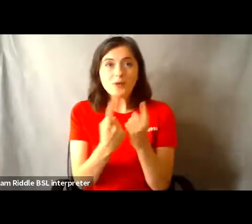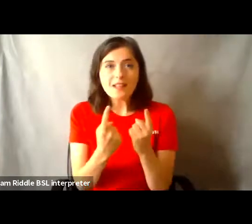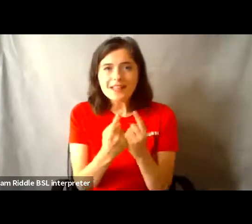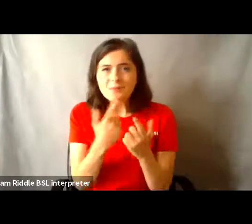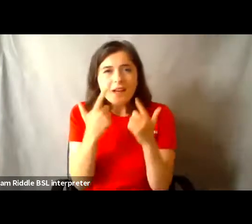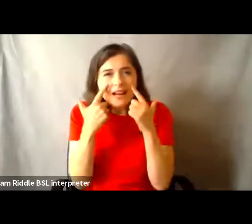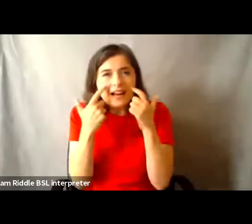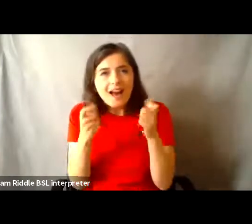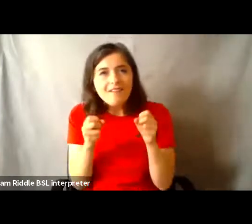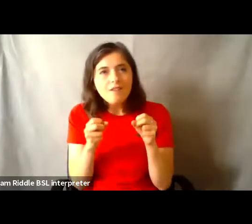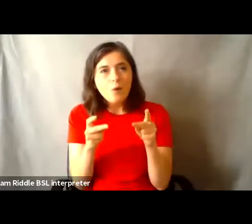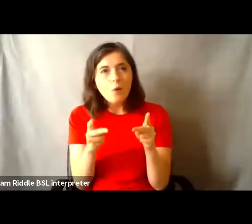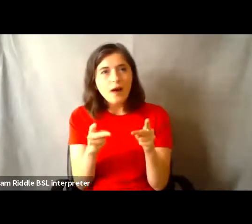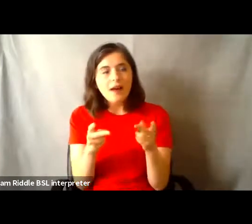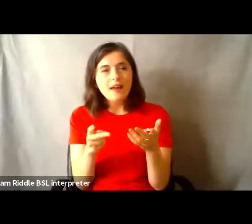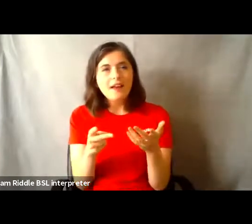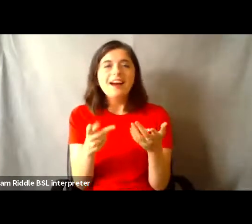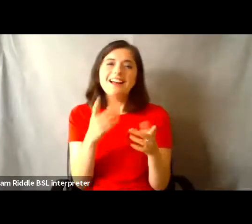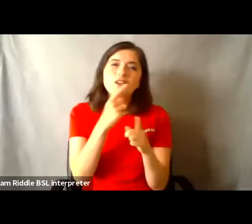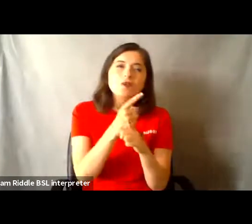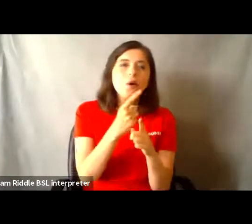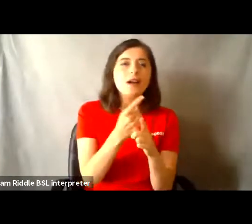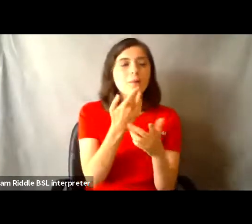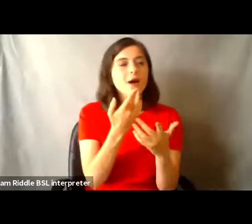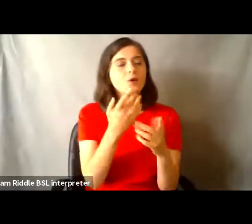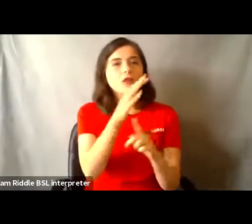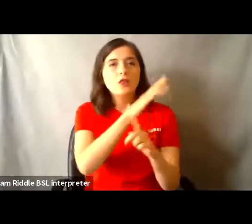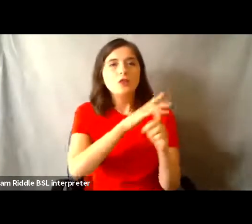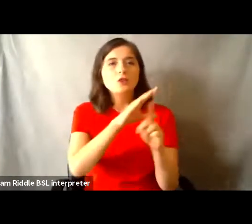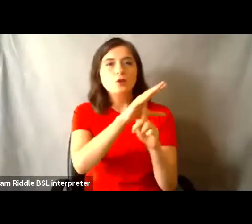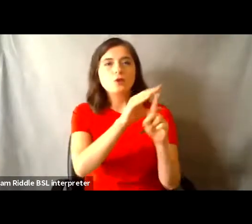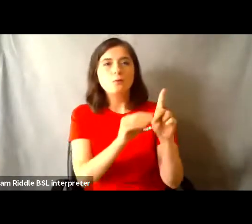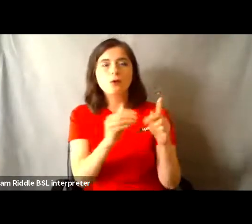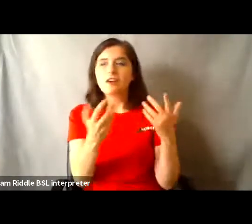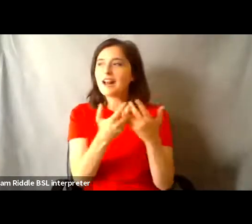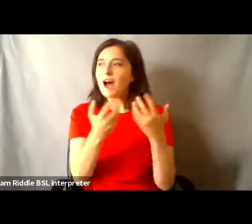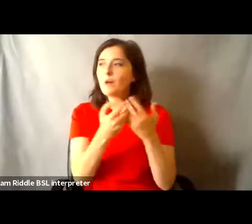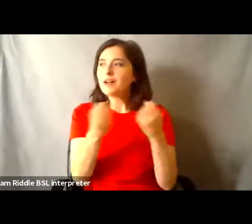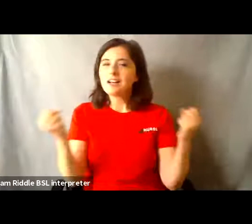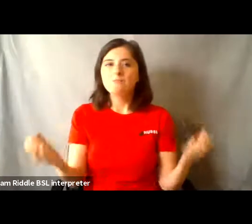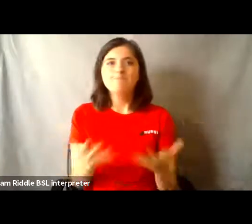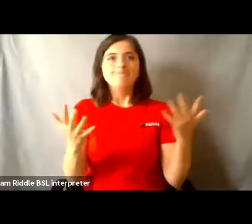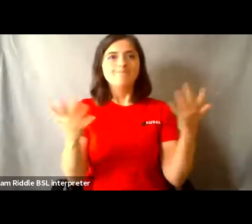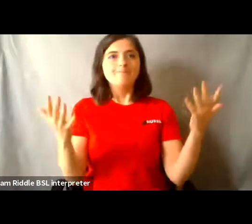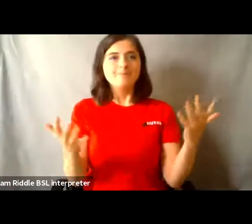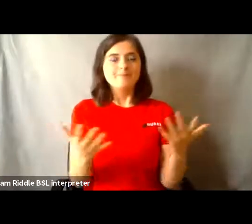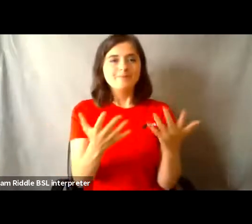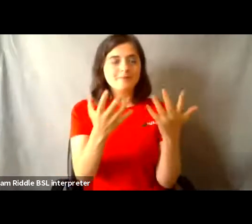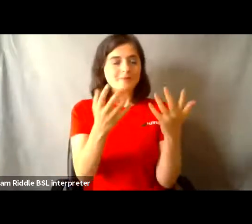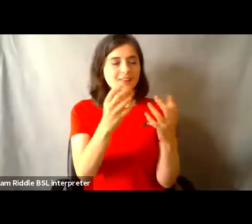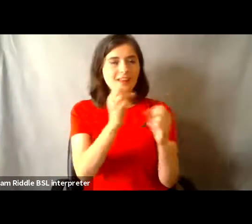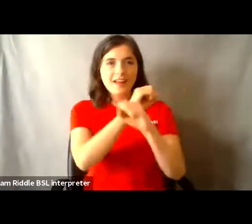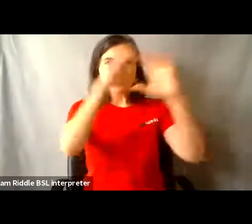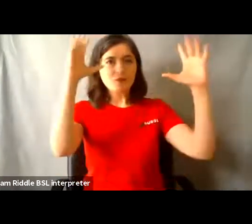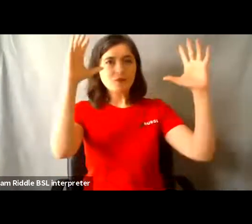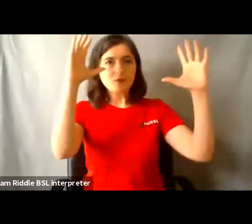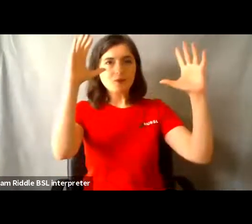model and how we might reinvigorate it, for want of a better word. And it mirrored a lot of the discussions that we've already